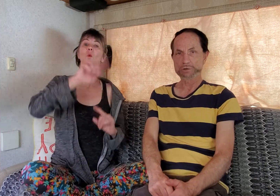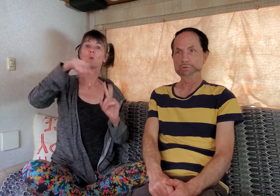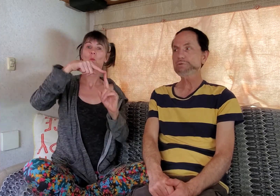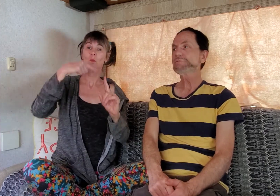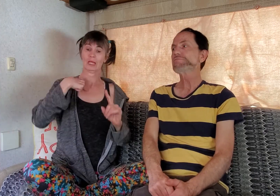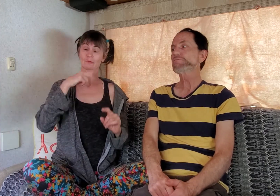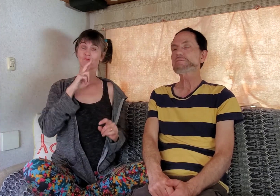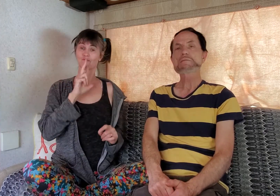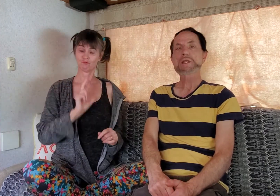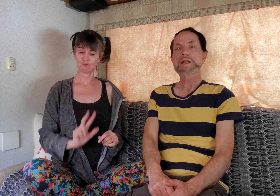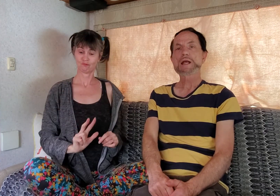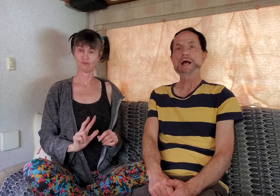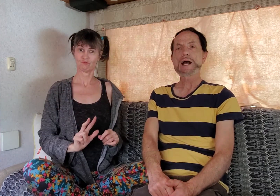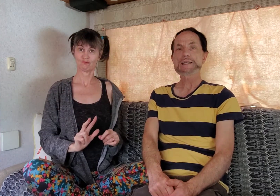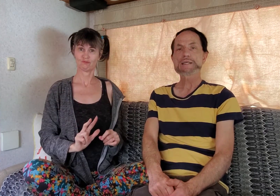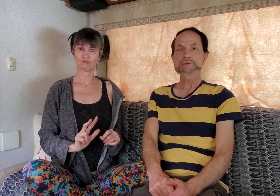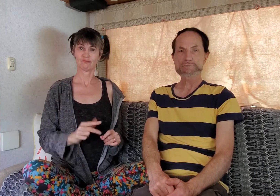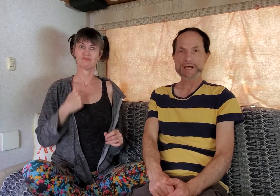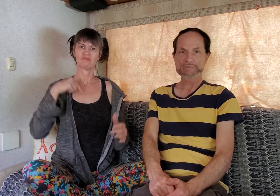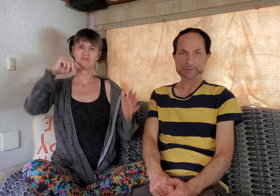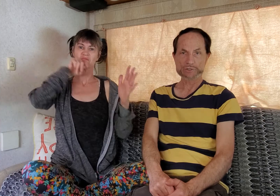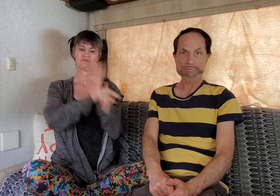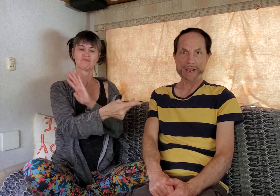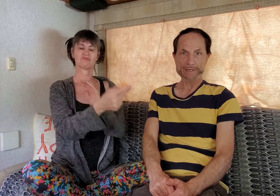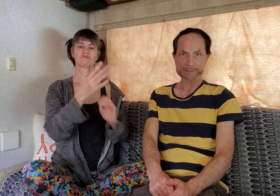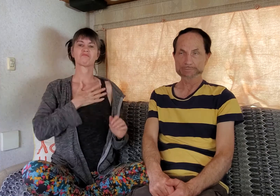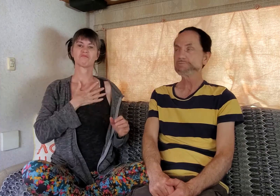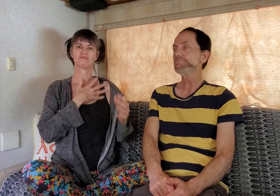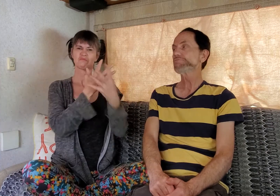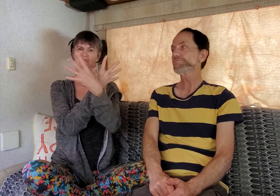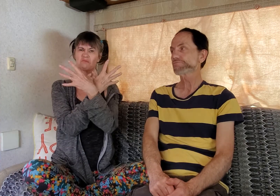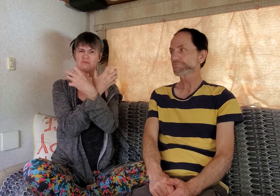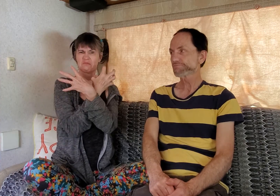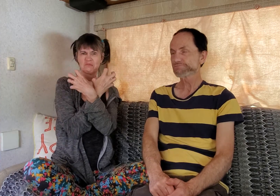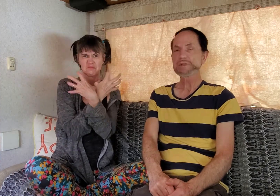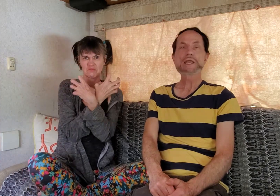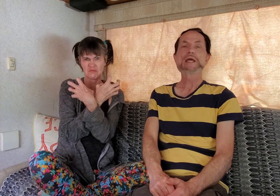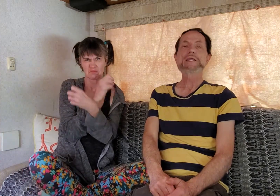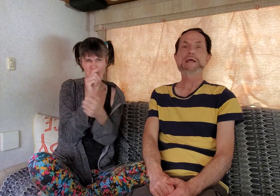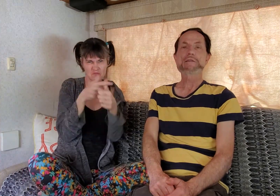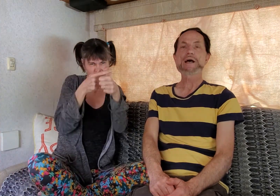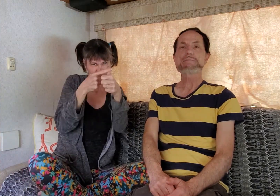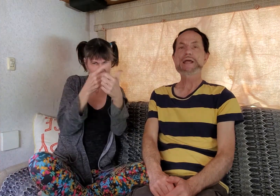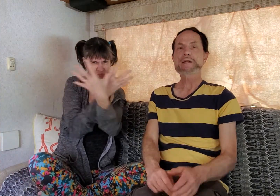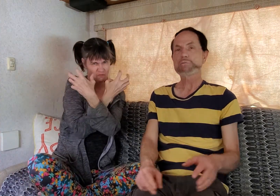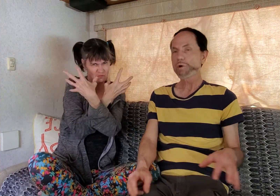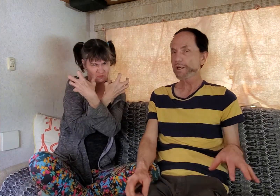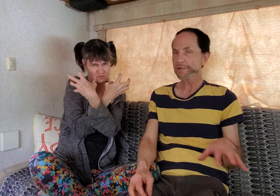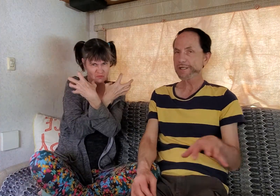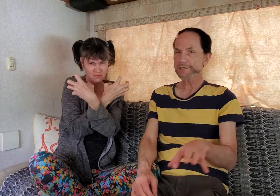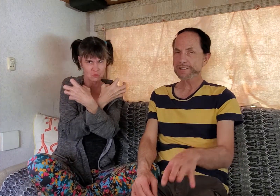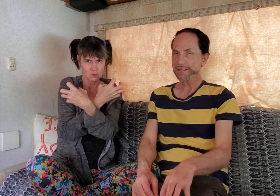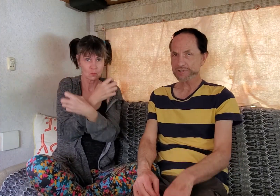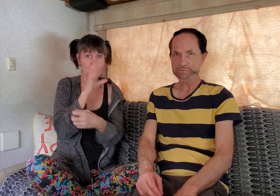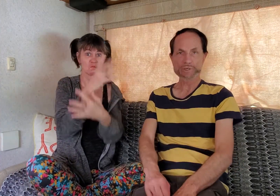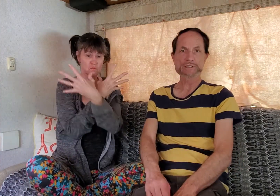old, I killed my first bear. Now that bear wandered into the kitchen one